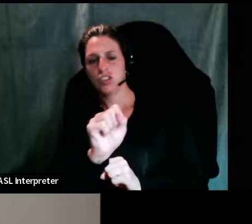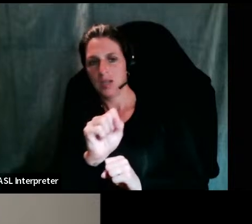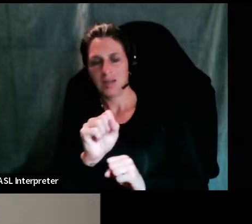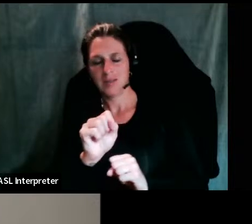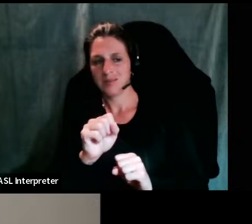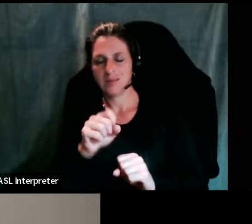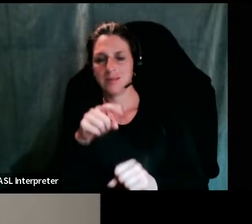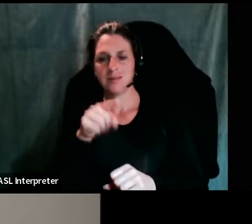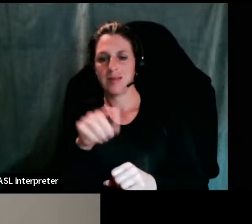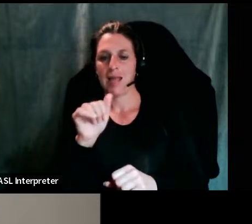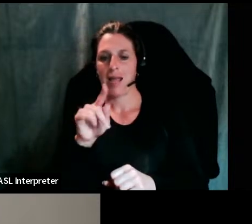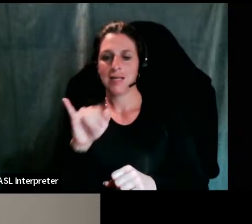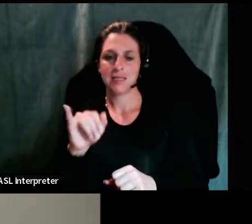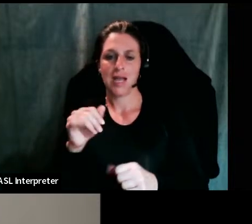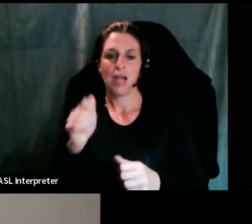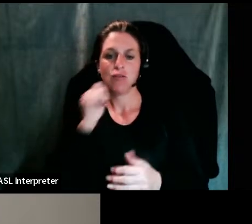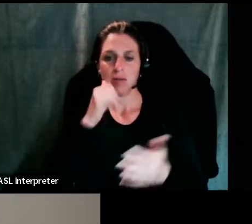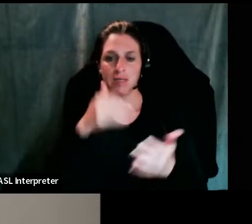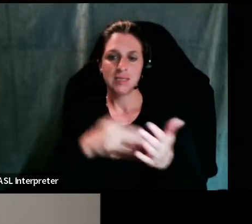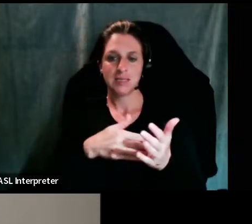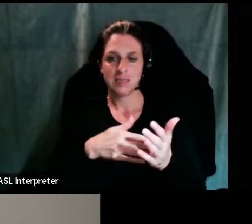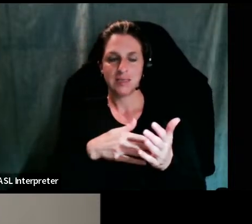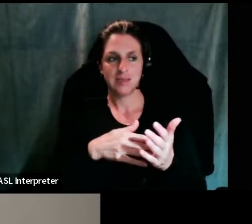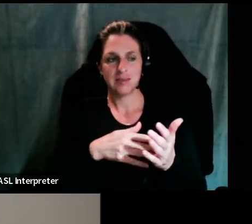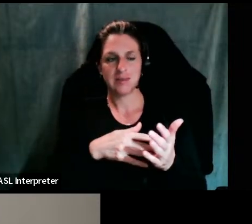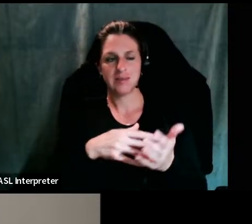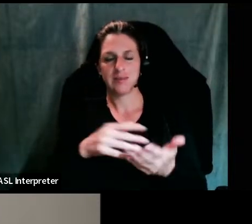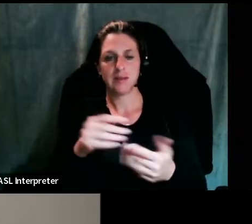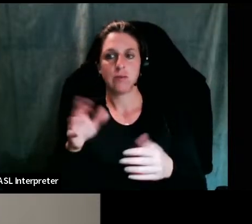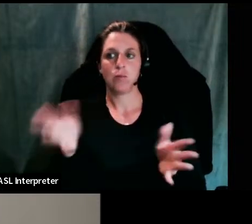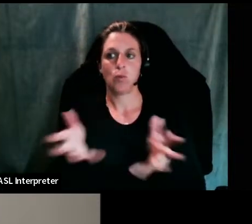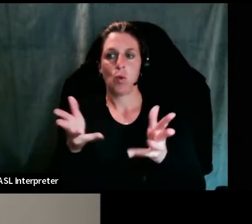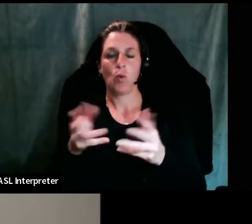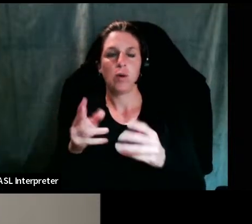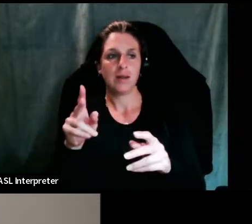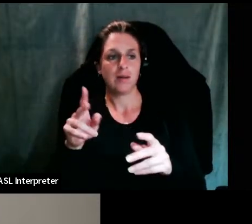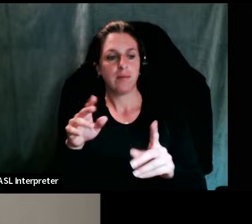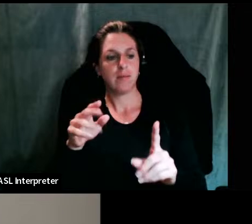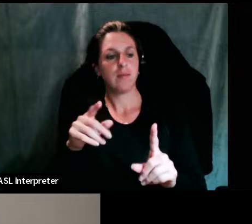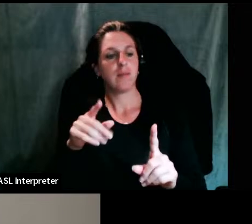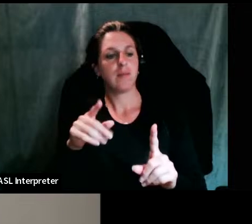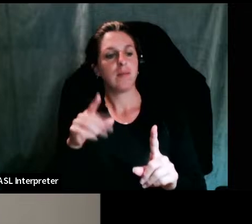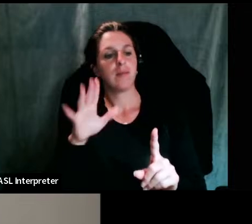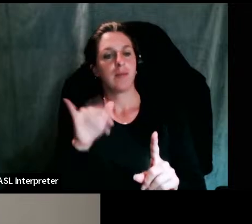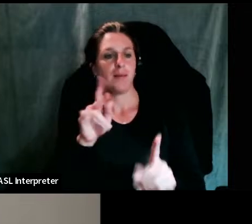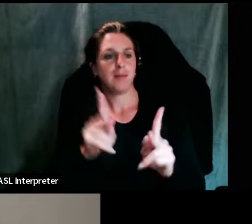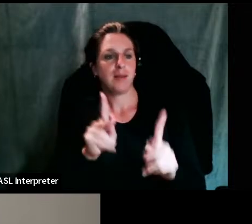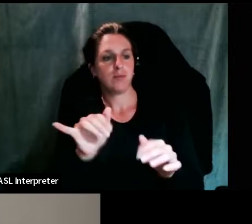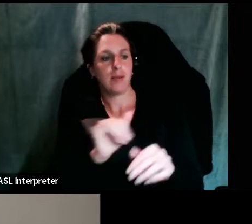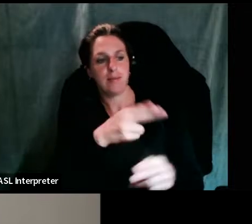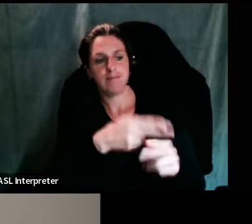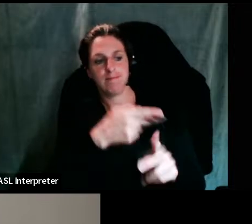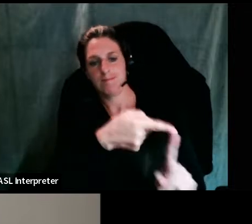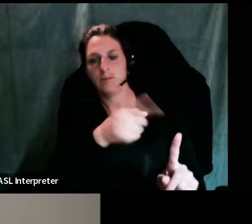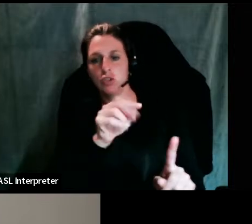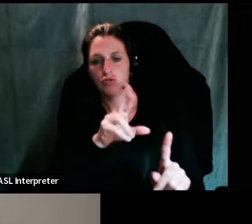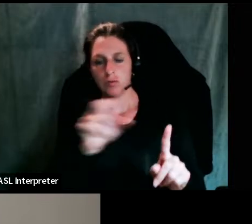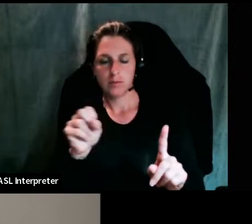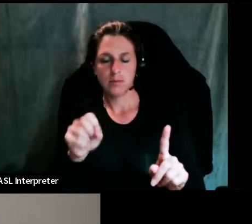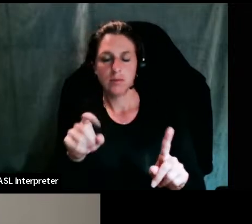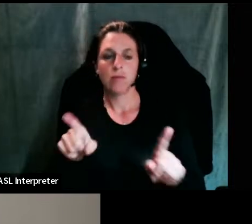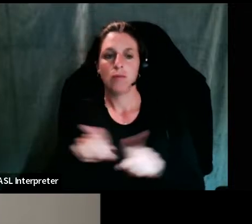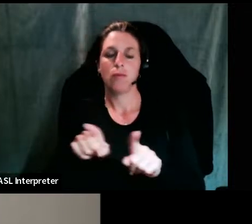narrative promoted by people like Truss. And I also would add that